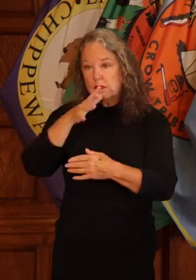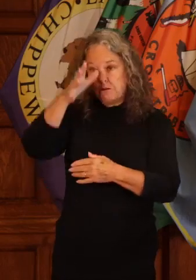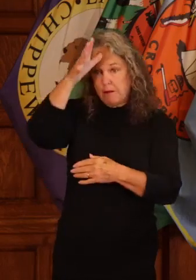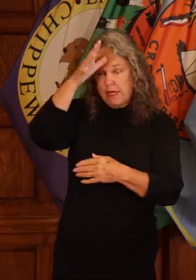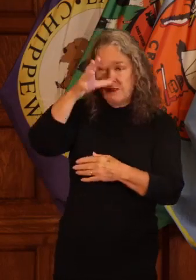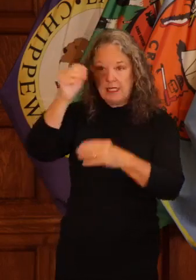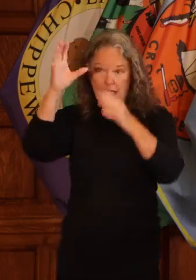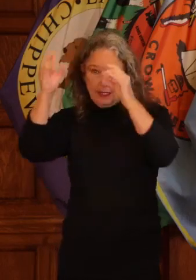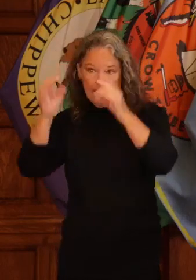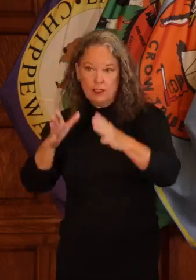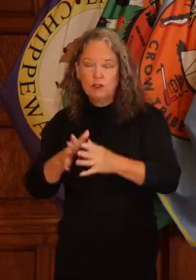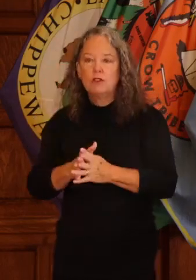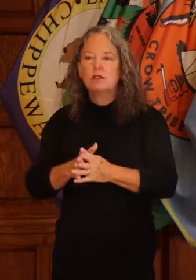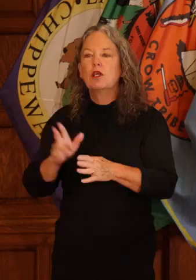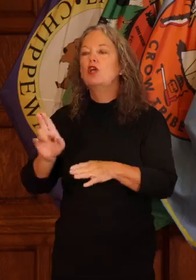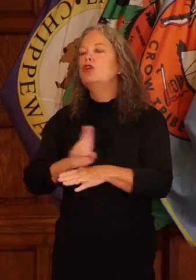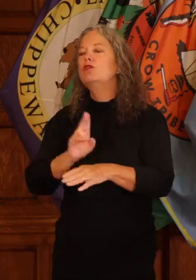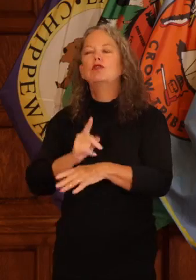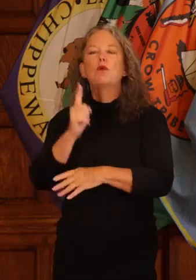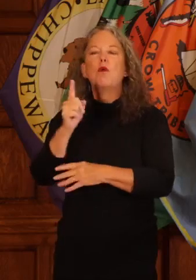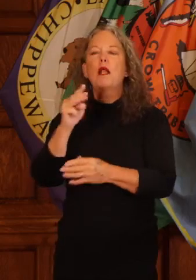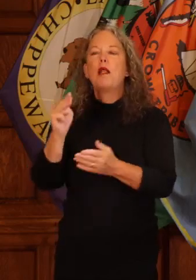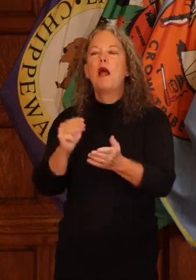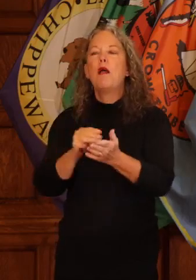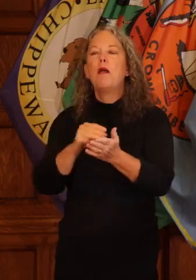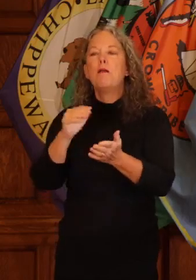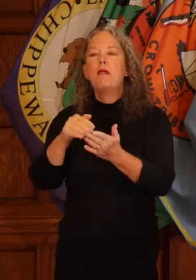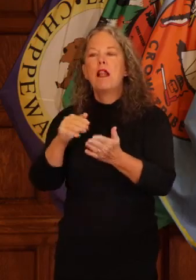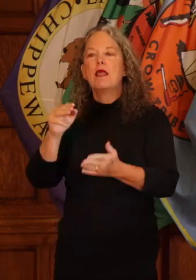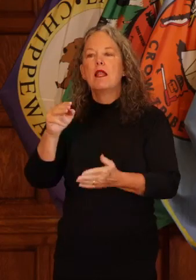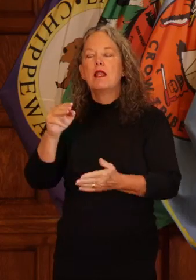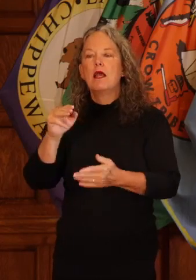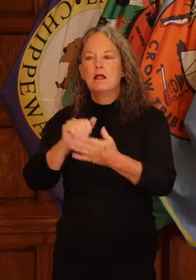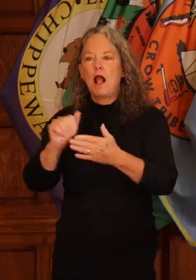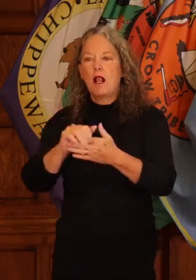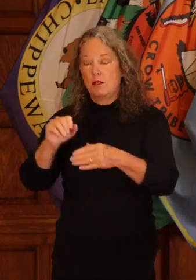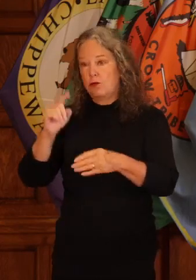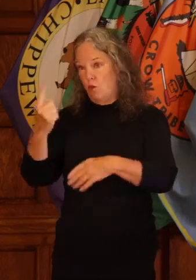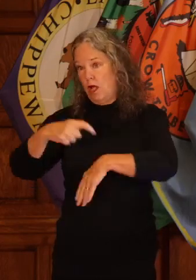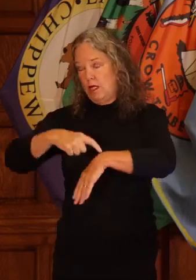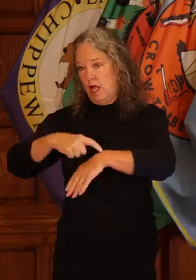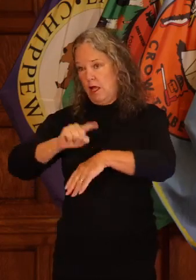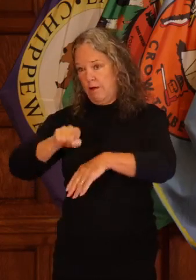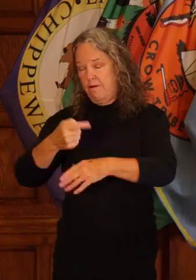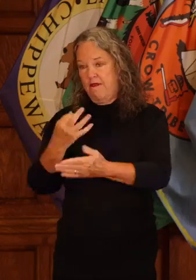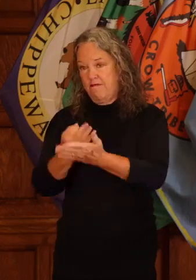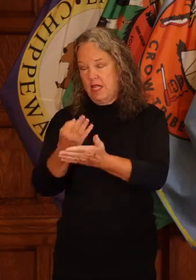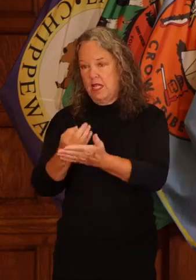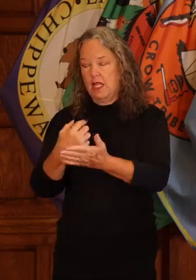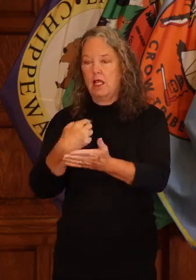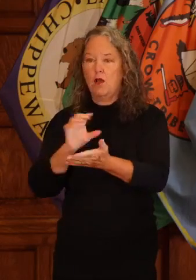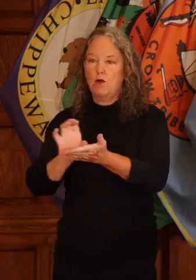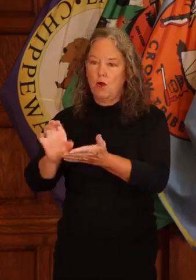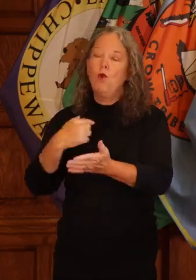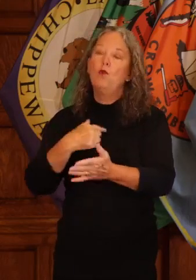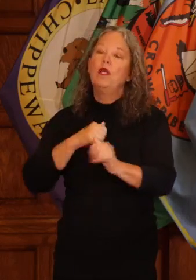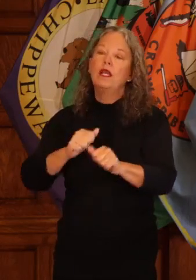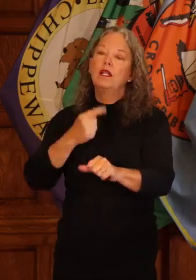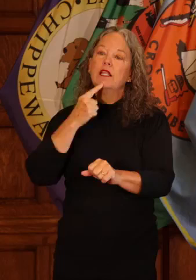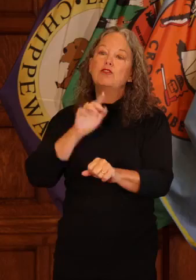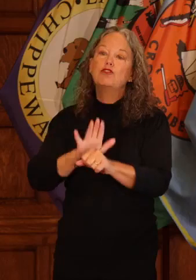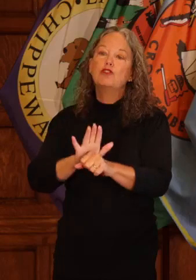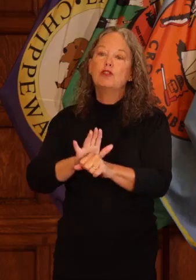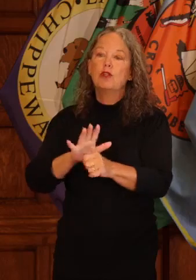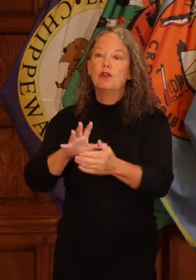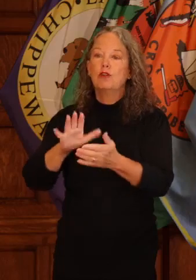teachers. By using $1 million in one-time only funding, we can ensure that schools have